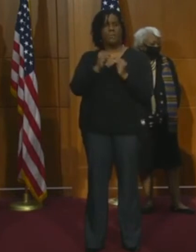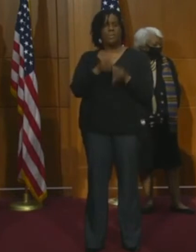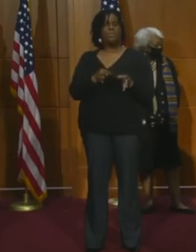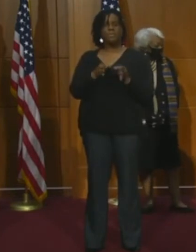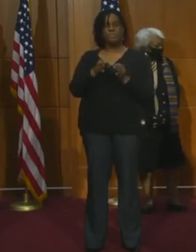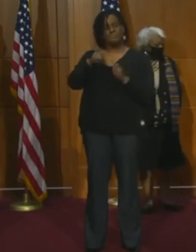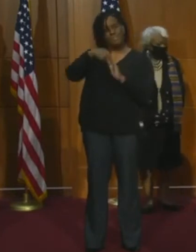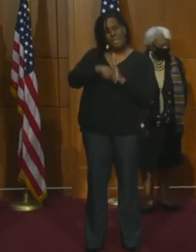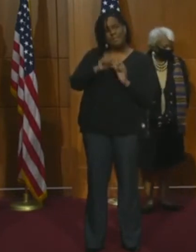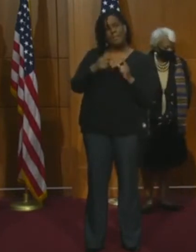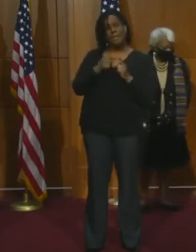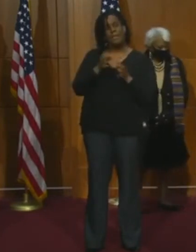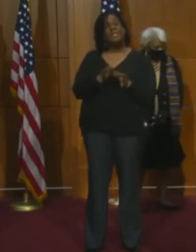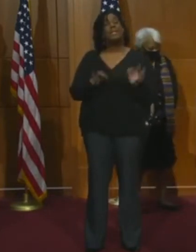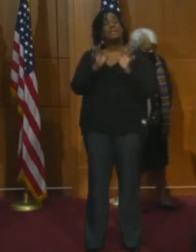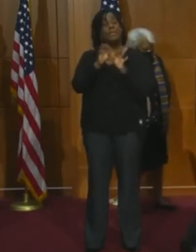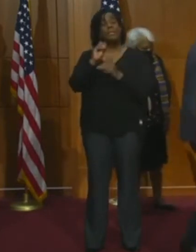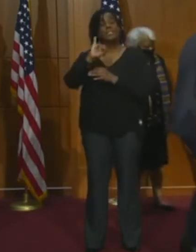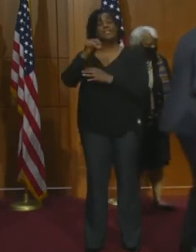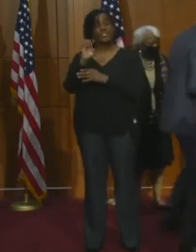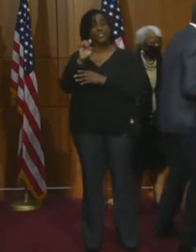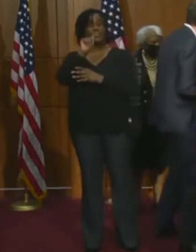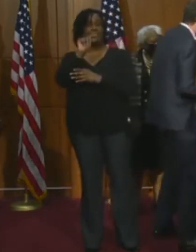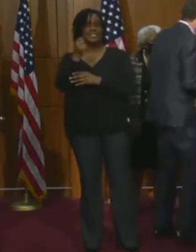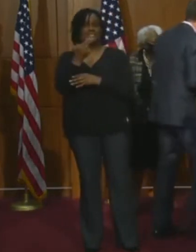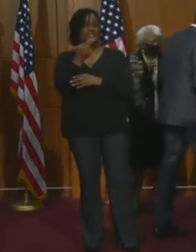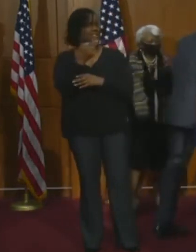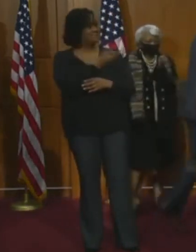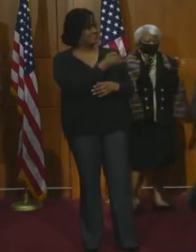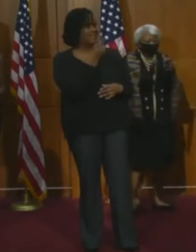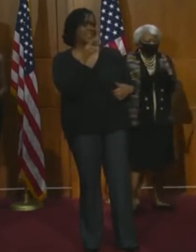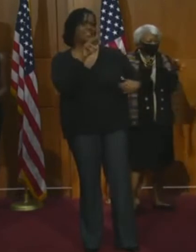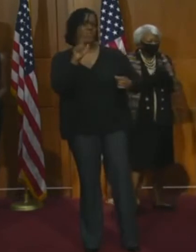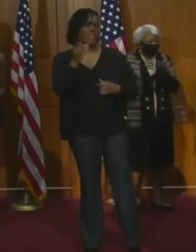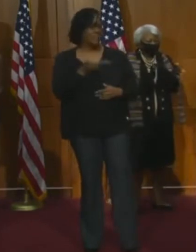Juneteenth. Dr. Lee. Thank you. Welcome.